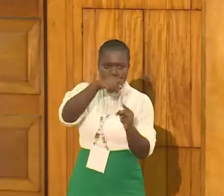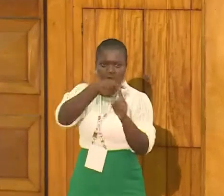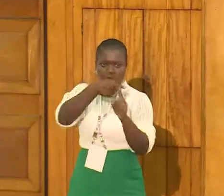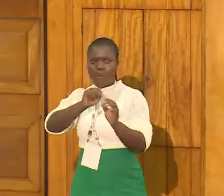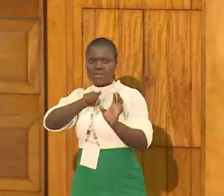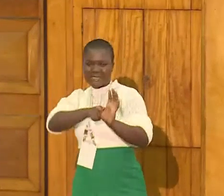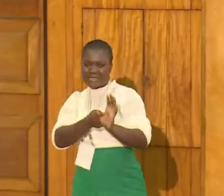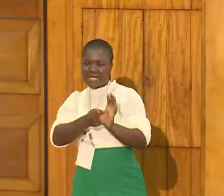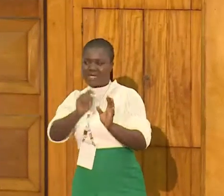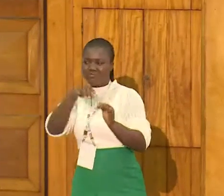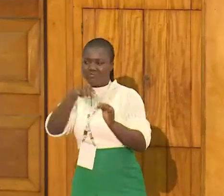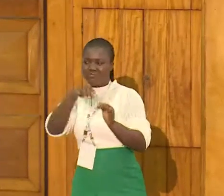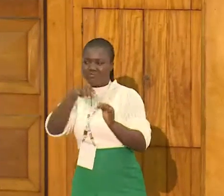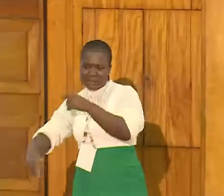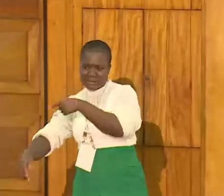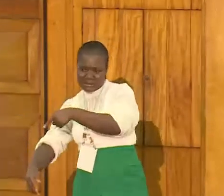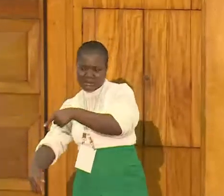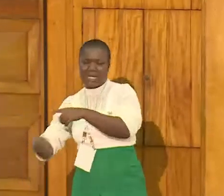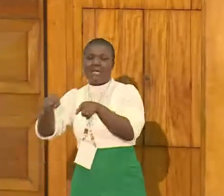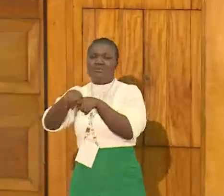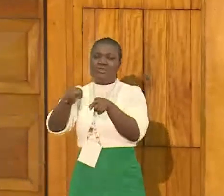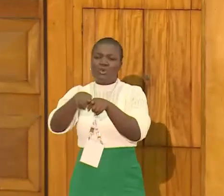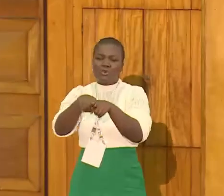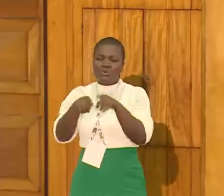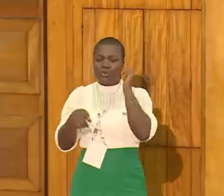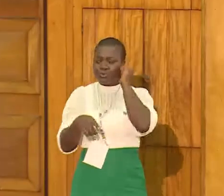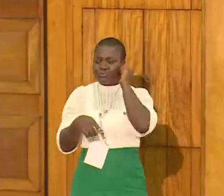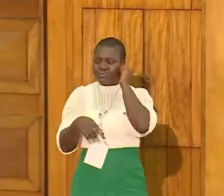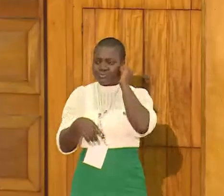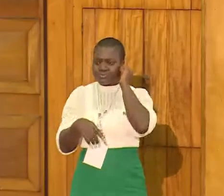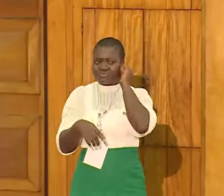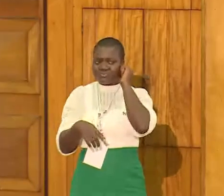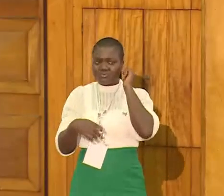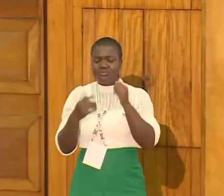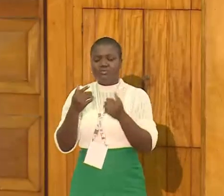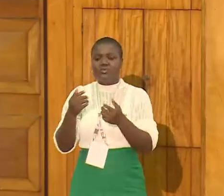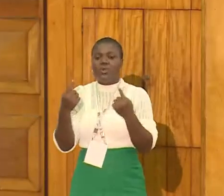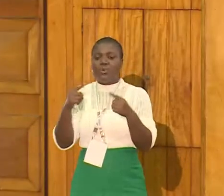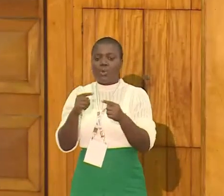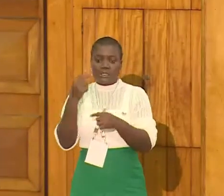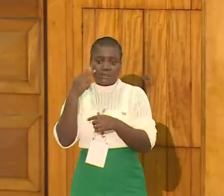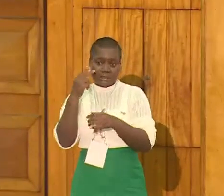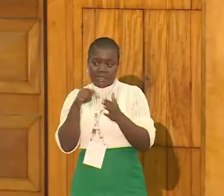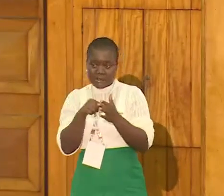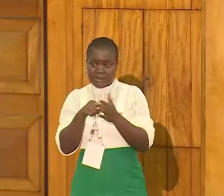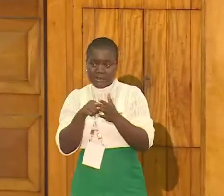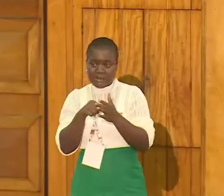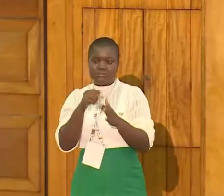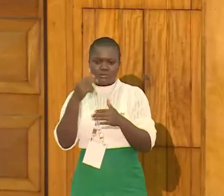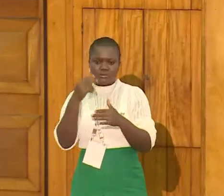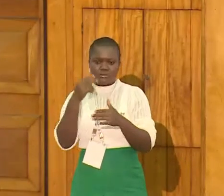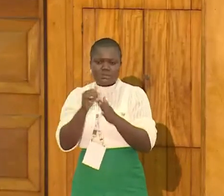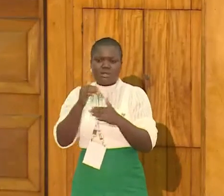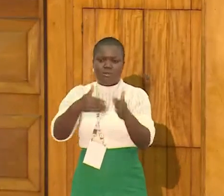and also it's also one thing to say you're developing a course but then to get it institutionalized as, oh, this is a process